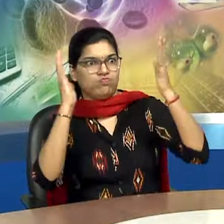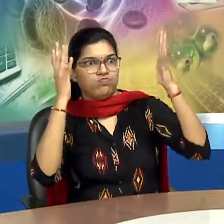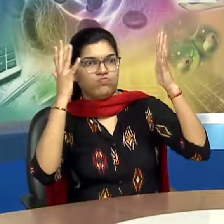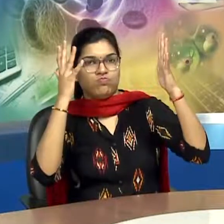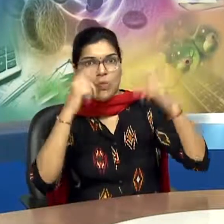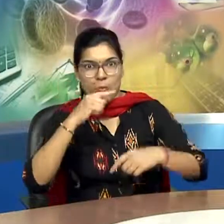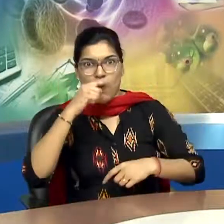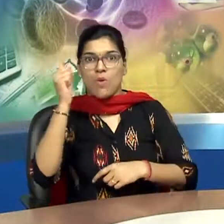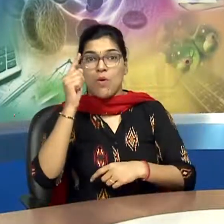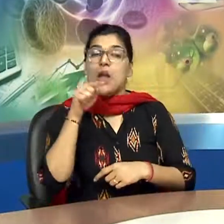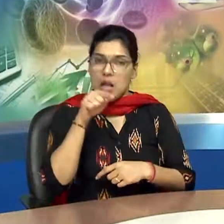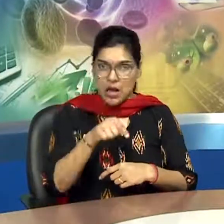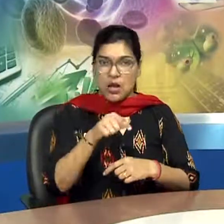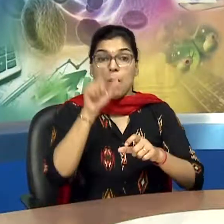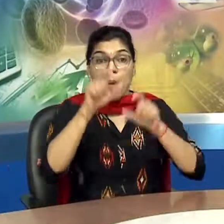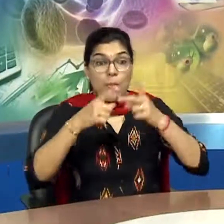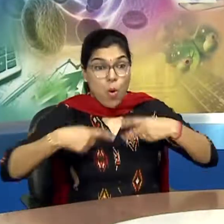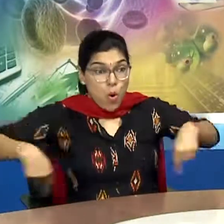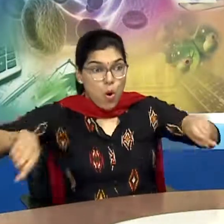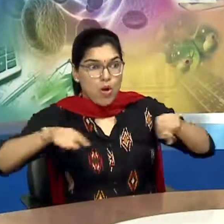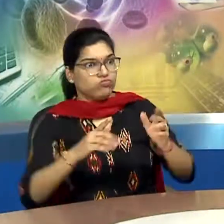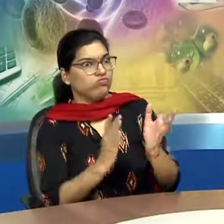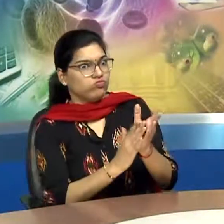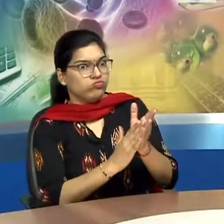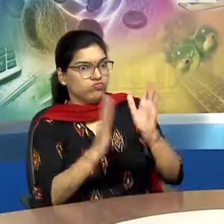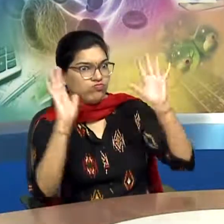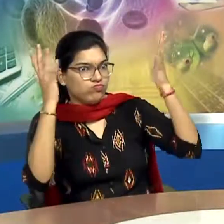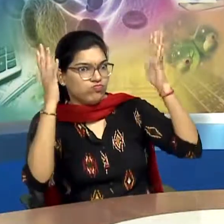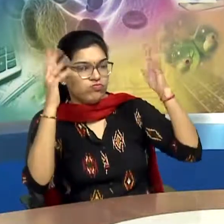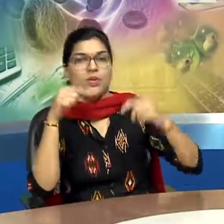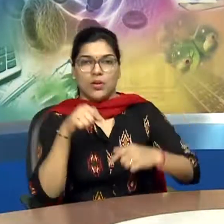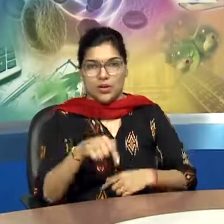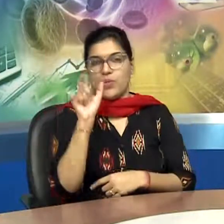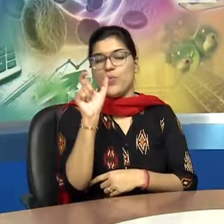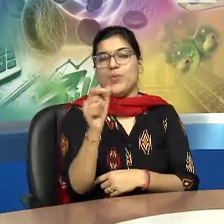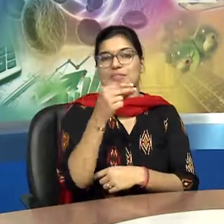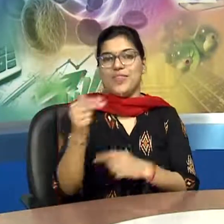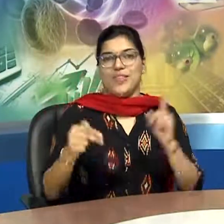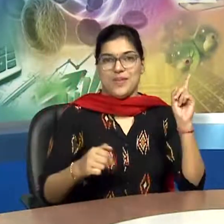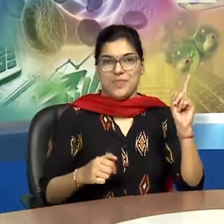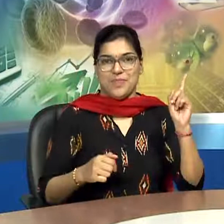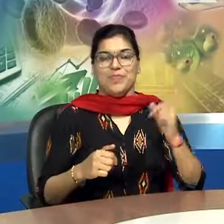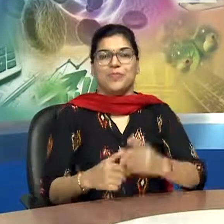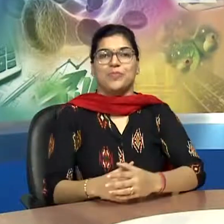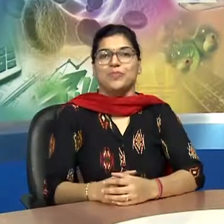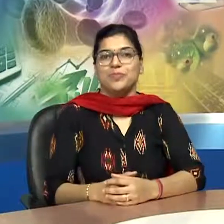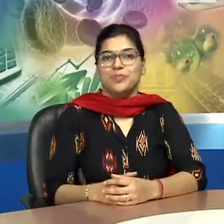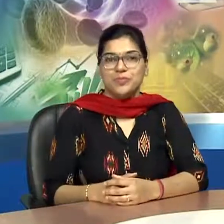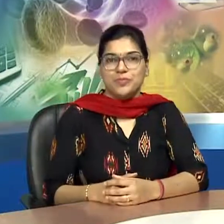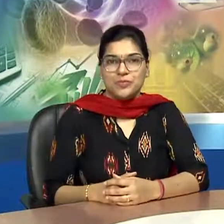pays gratitude. So applaud means appraising.